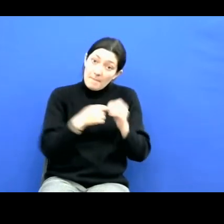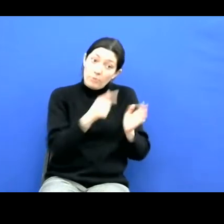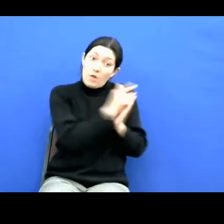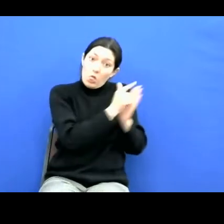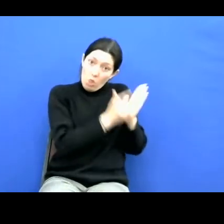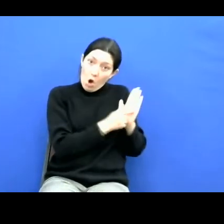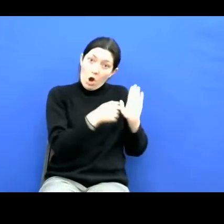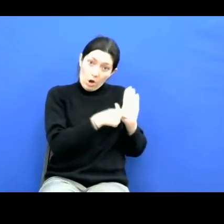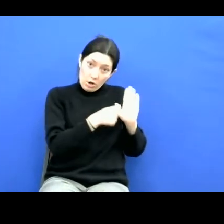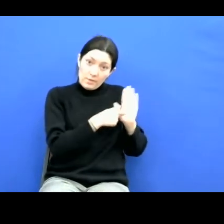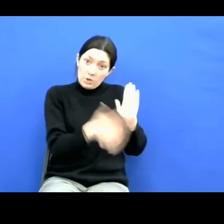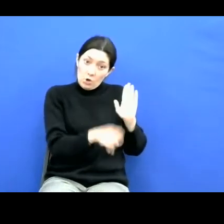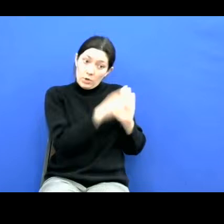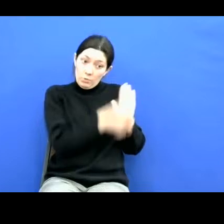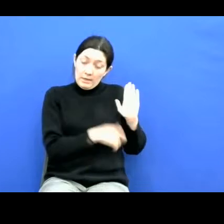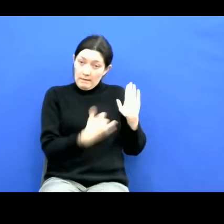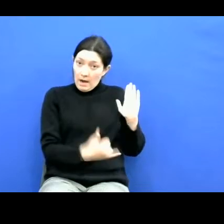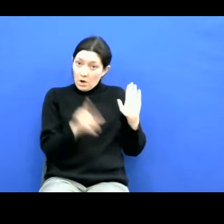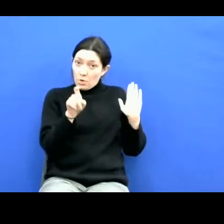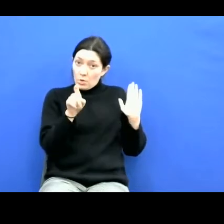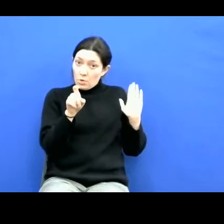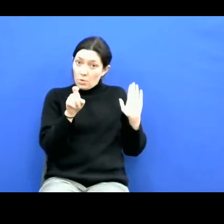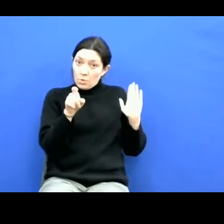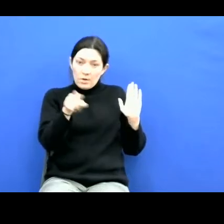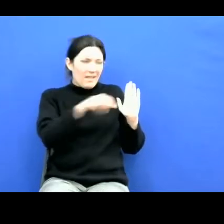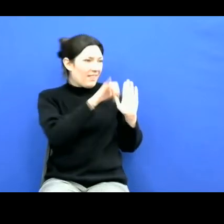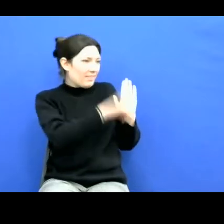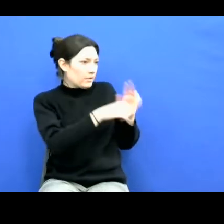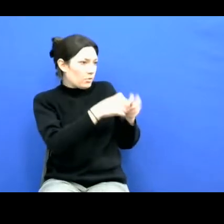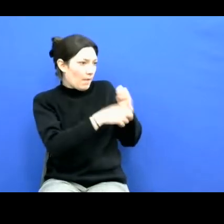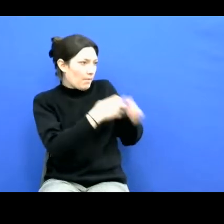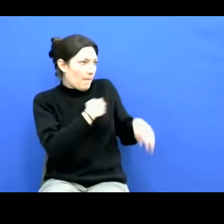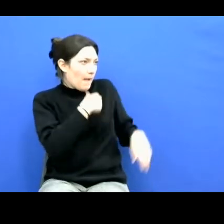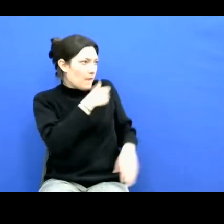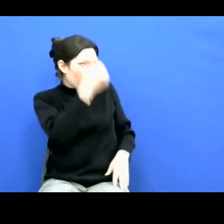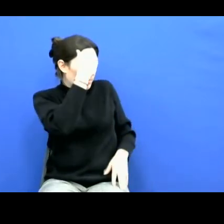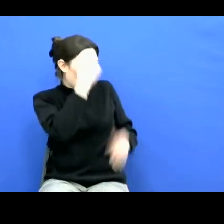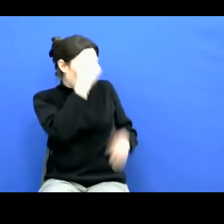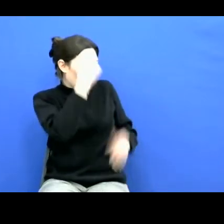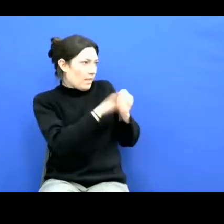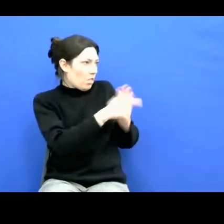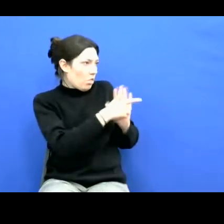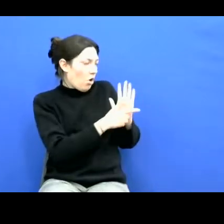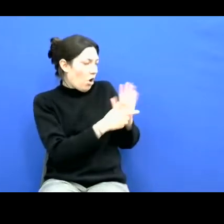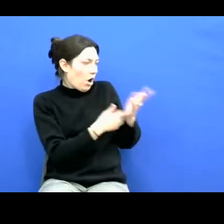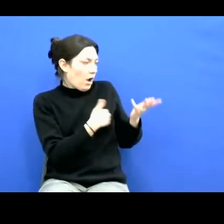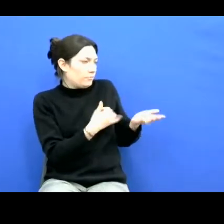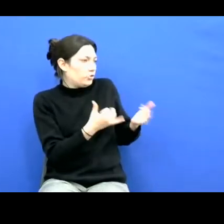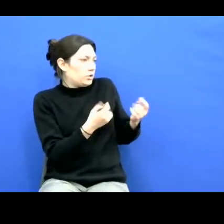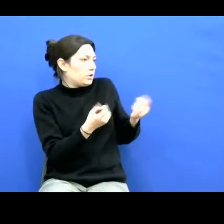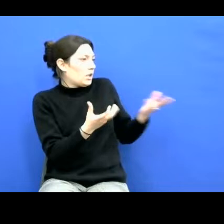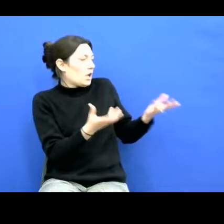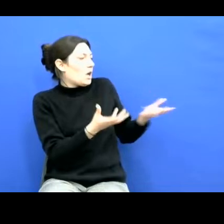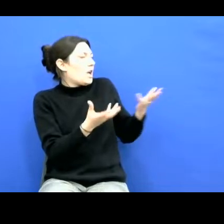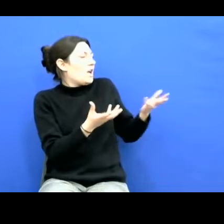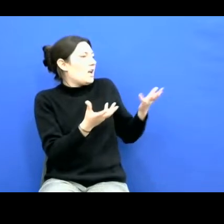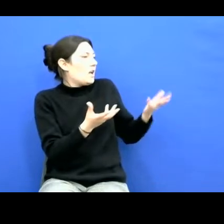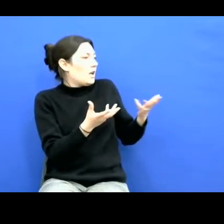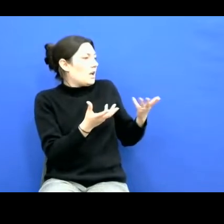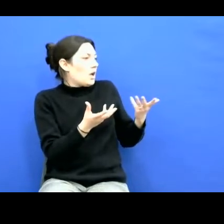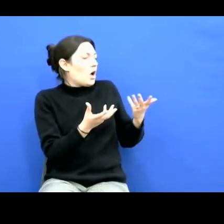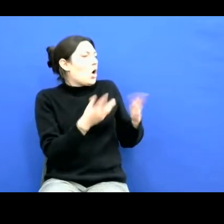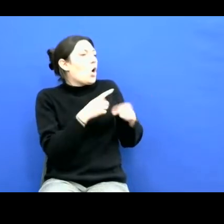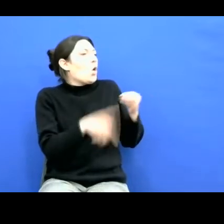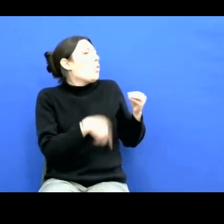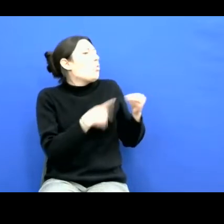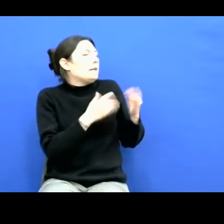itself? That's the problem is I'm not familiar with it. I'm just like, Okay. when is